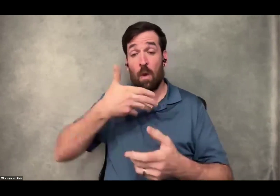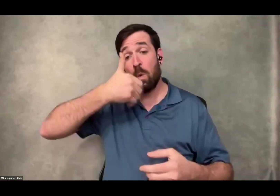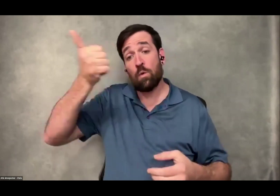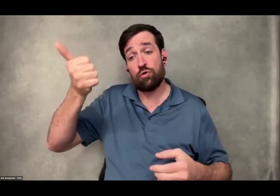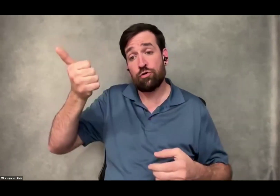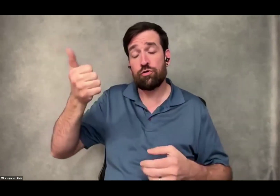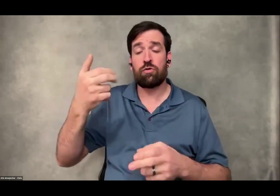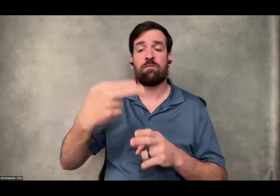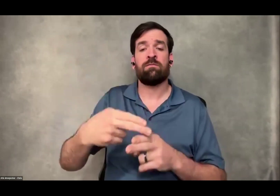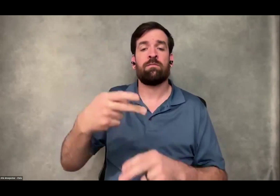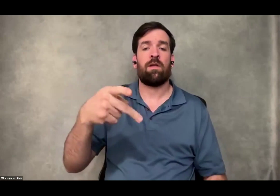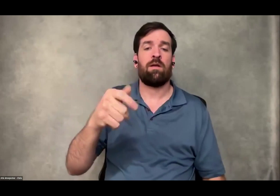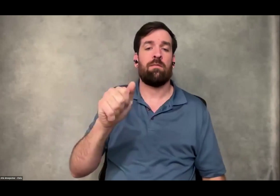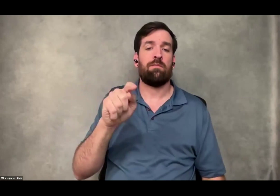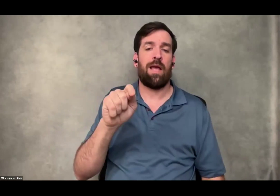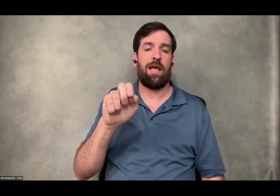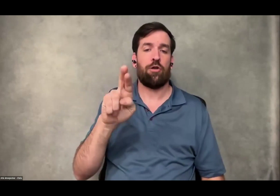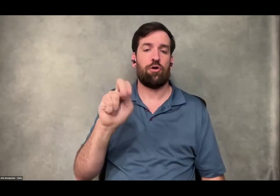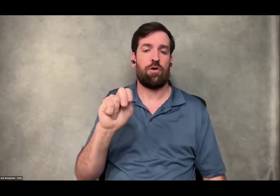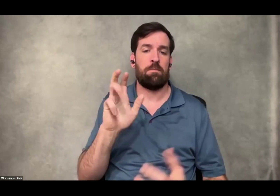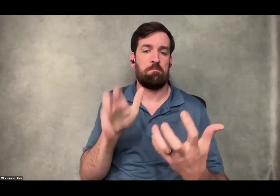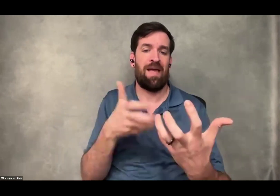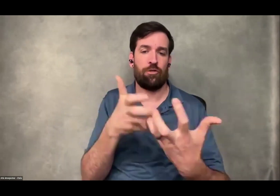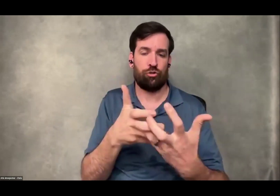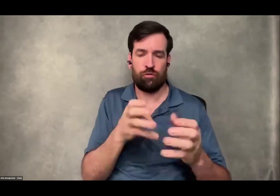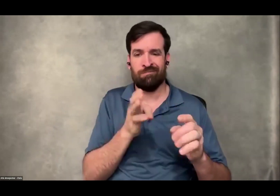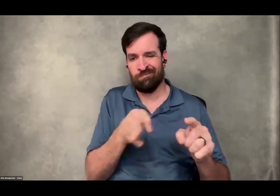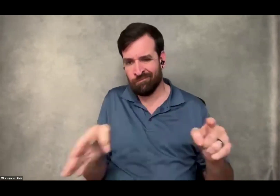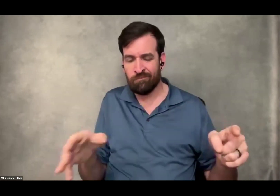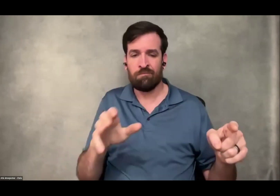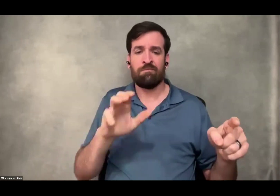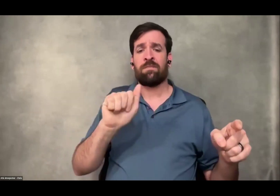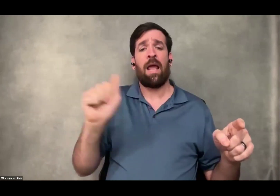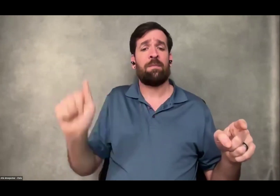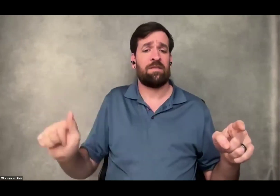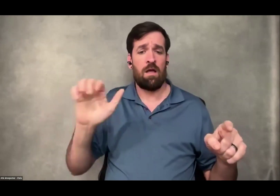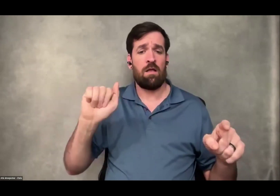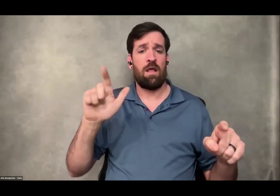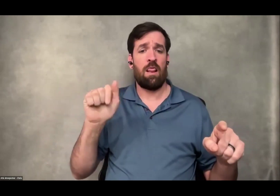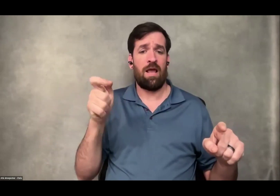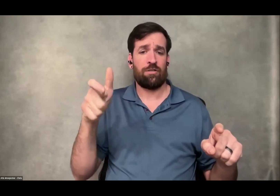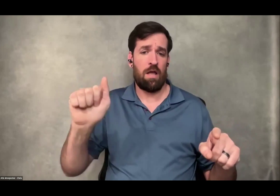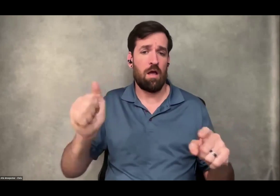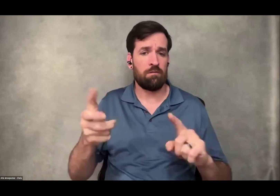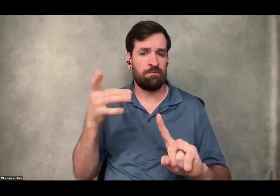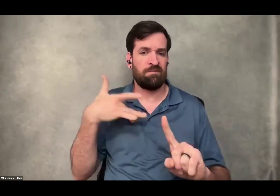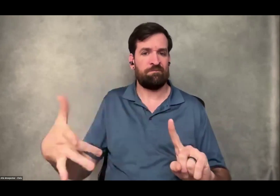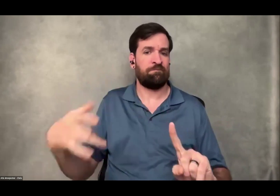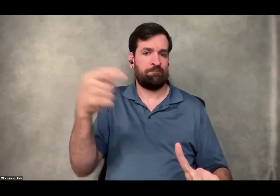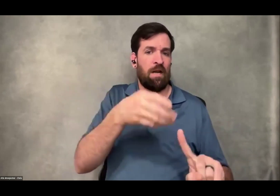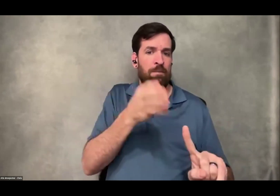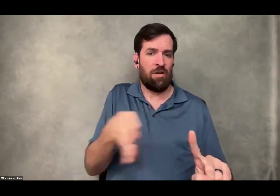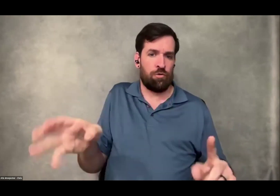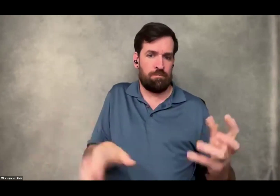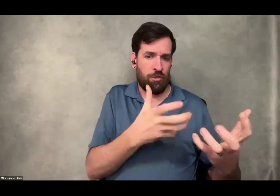is pattern matching, and that's what Amazon Alexa is with at the moment, by and large, and even